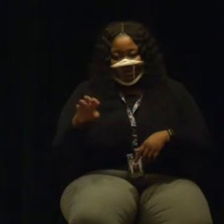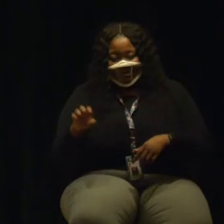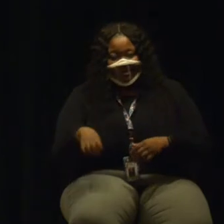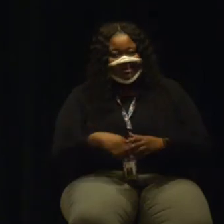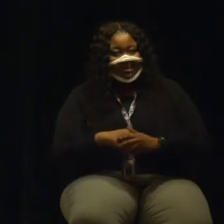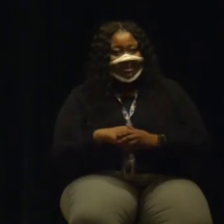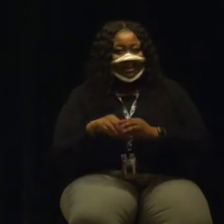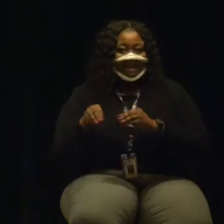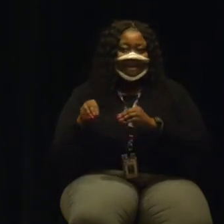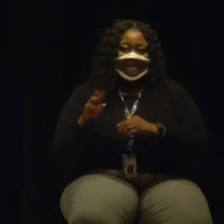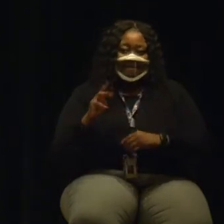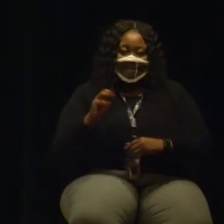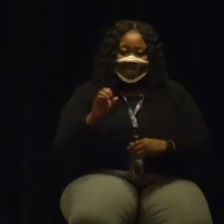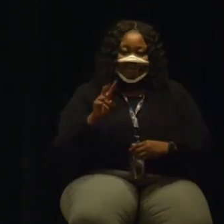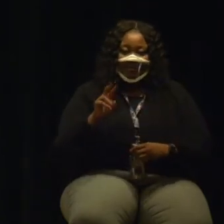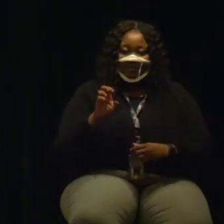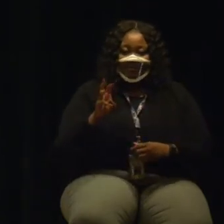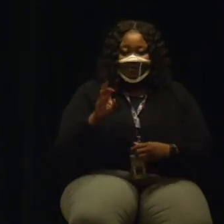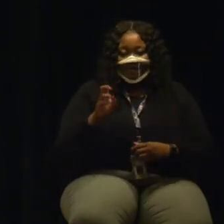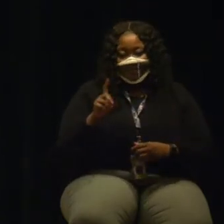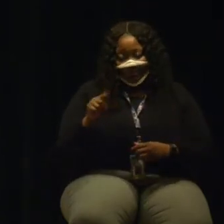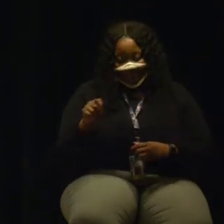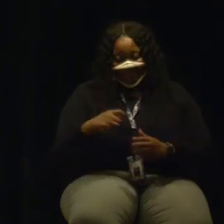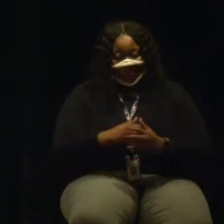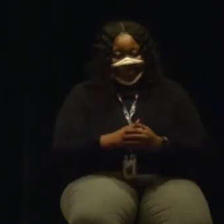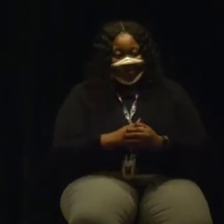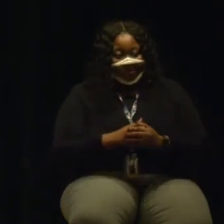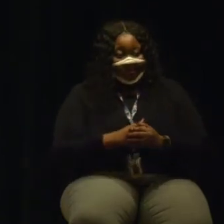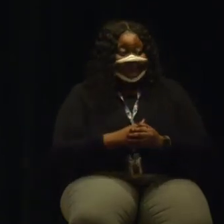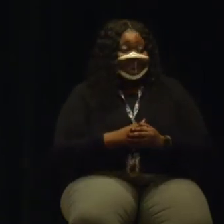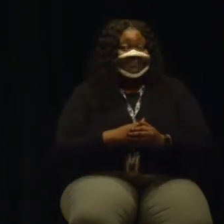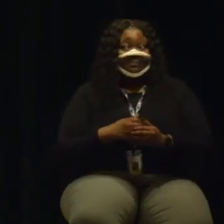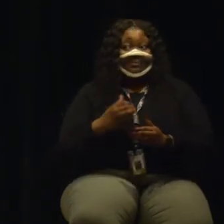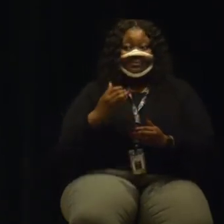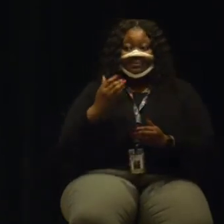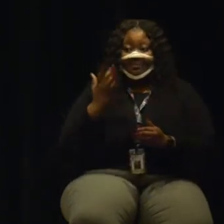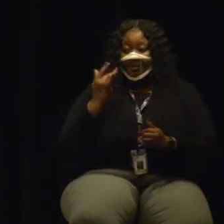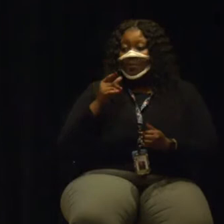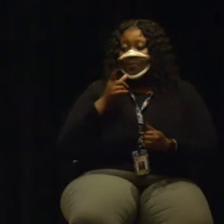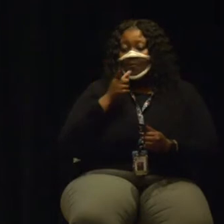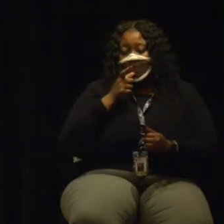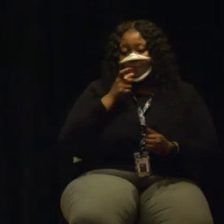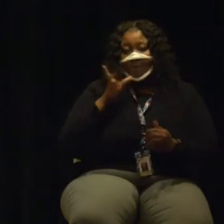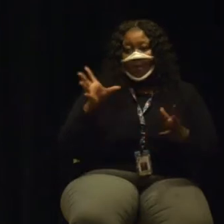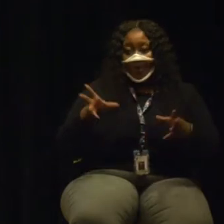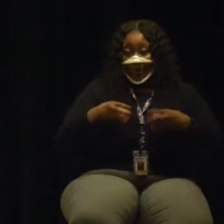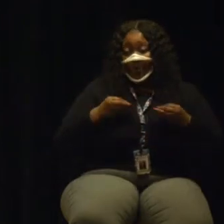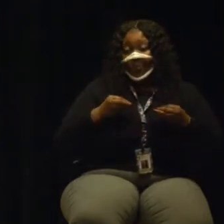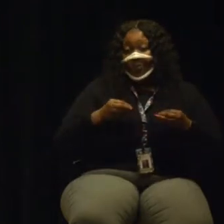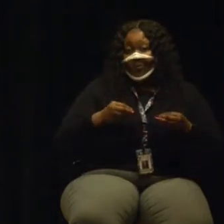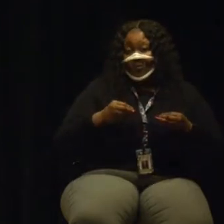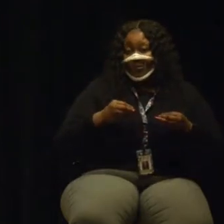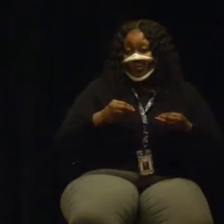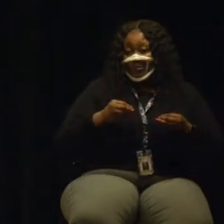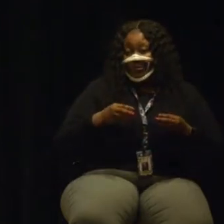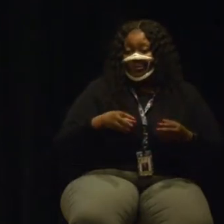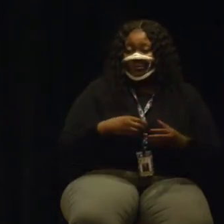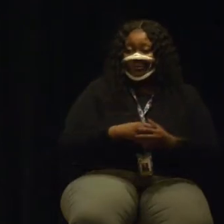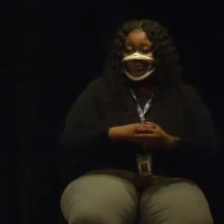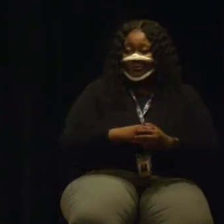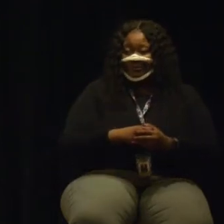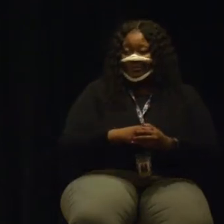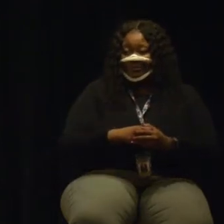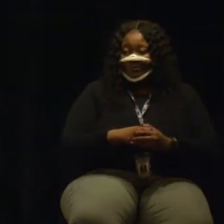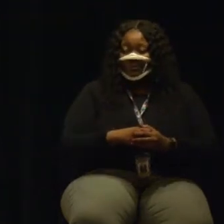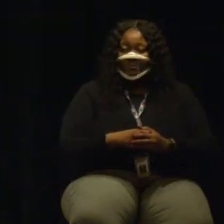you know what I mean? Like, because of who owns it. Mm-hmm. Okay. We don't own it. None of it. But it ends up to being,